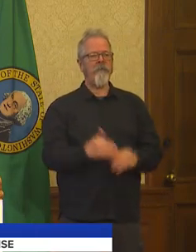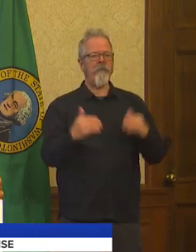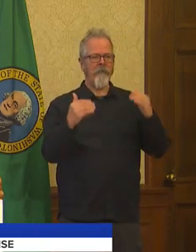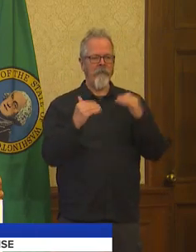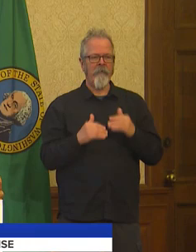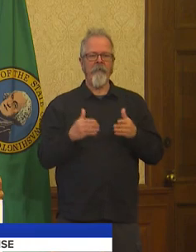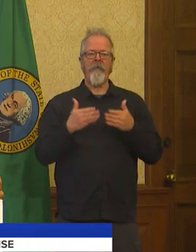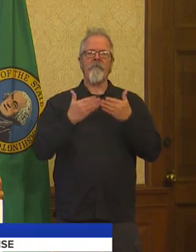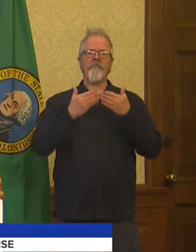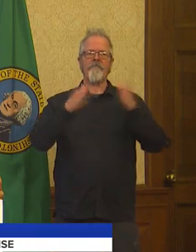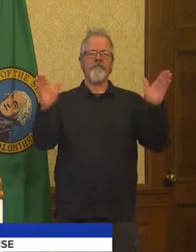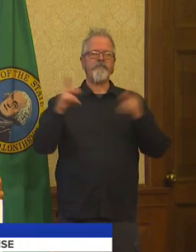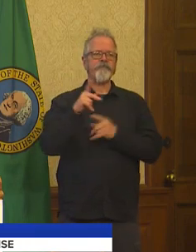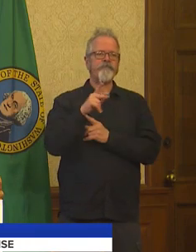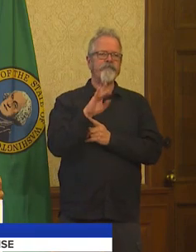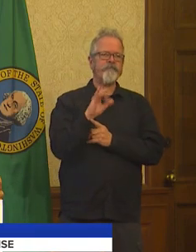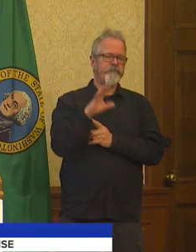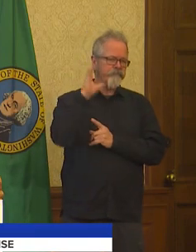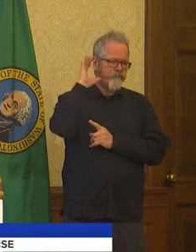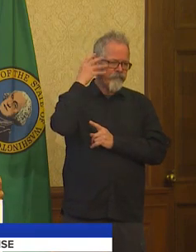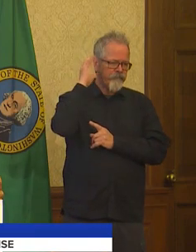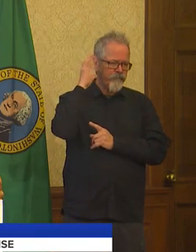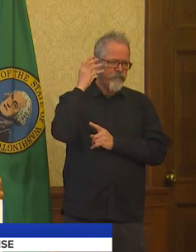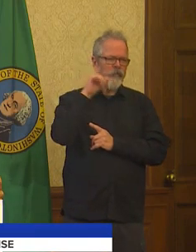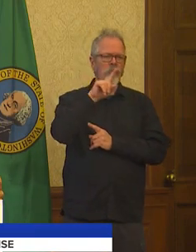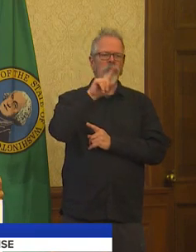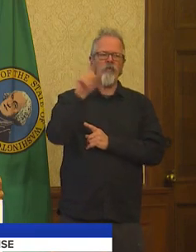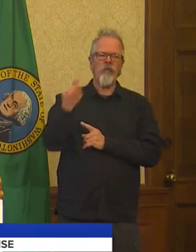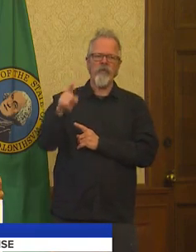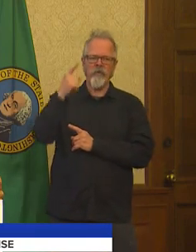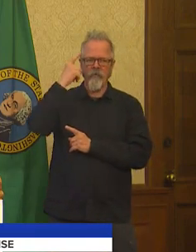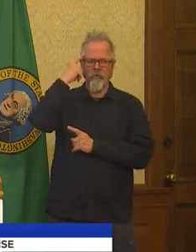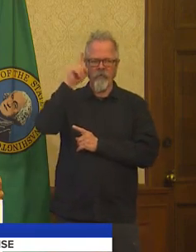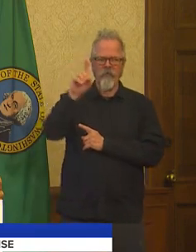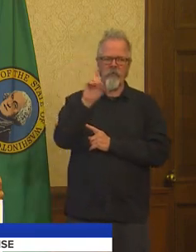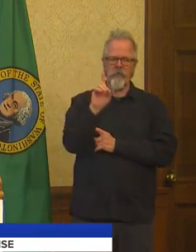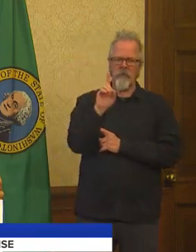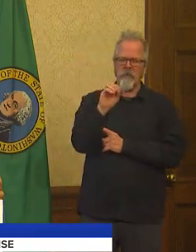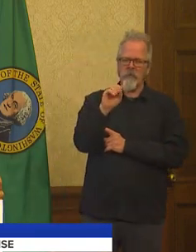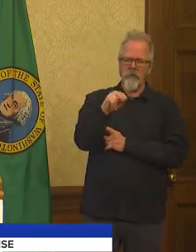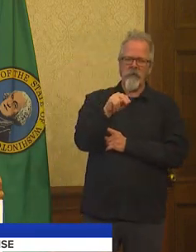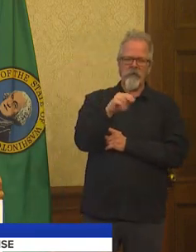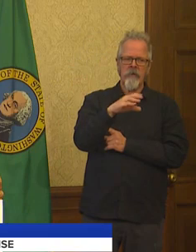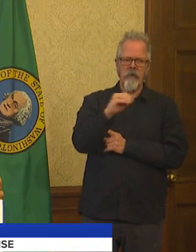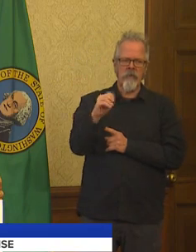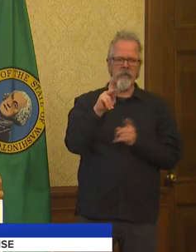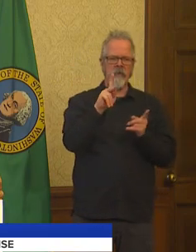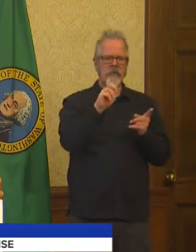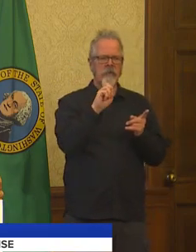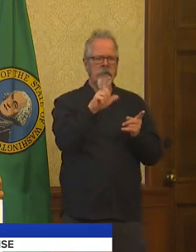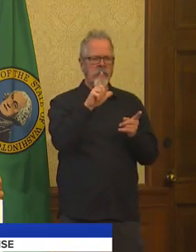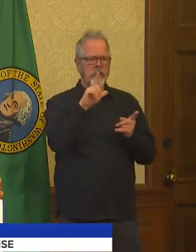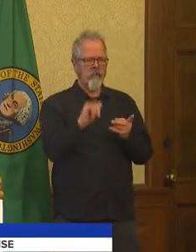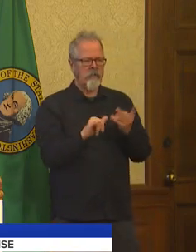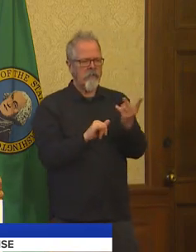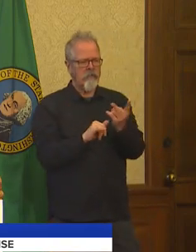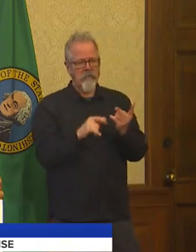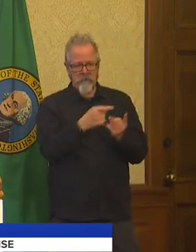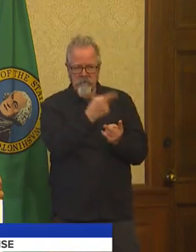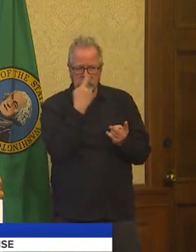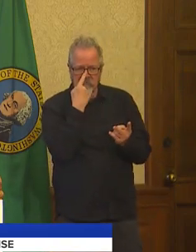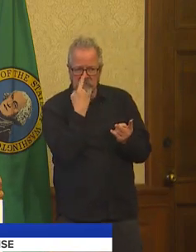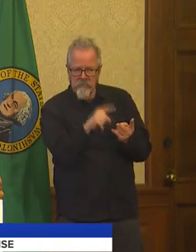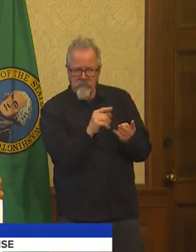coast that lead you to keep state parks on the coast and clam digging closed? And what would need to